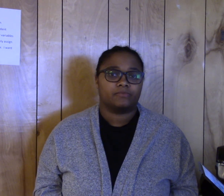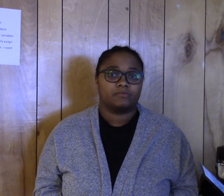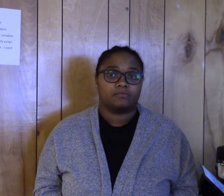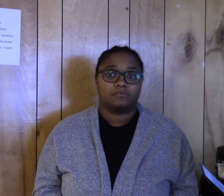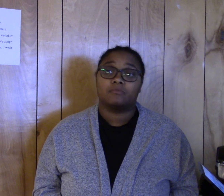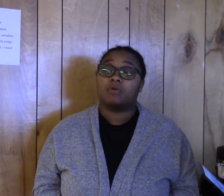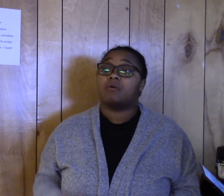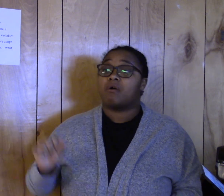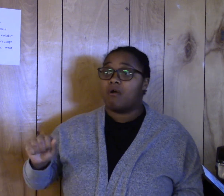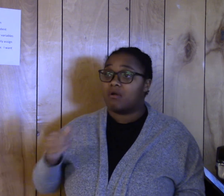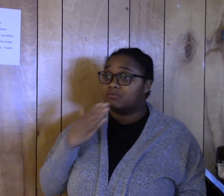people.